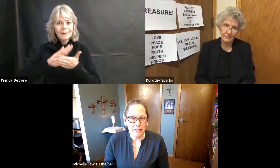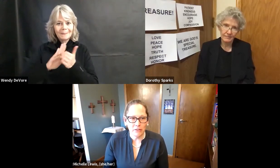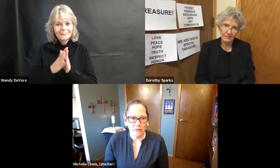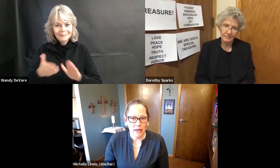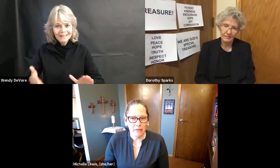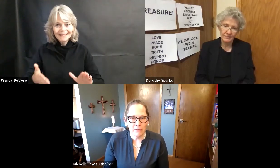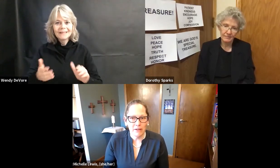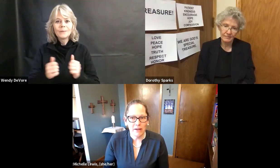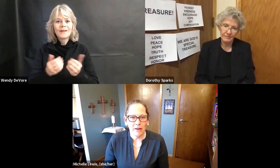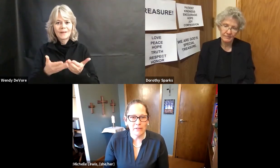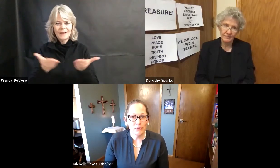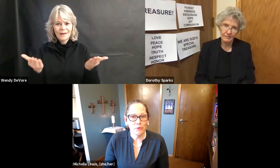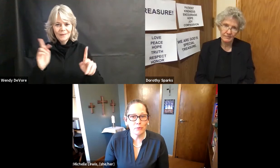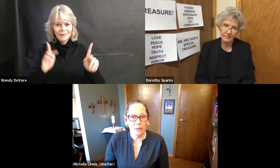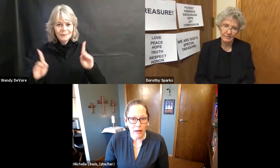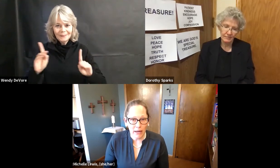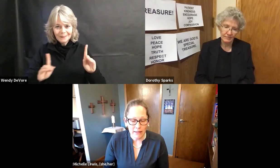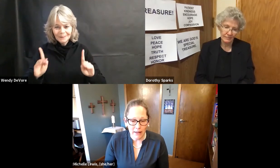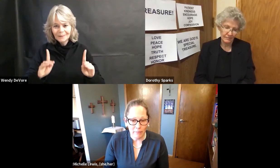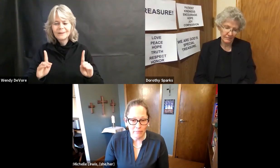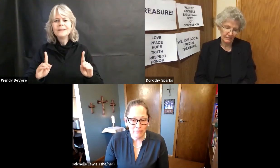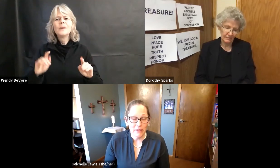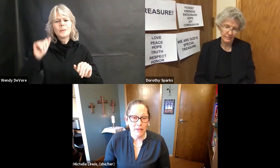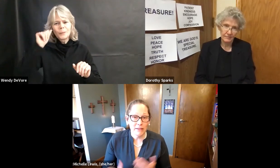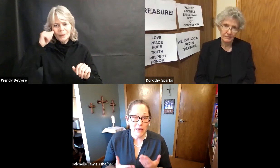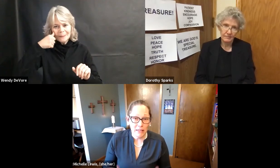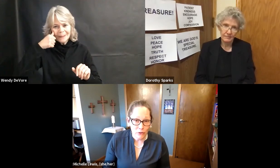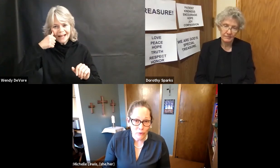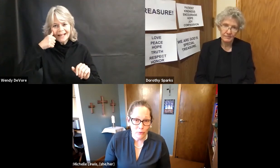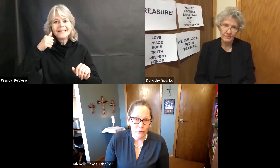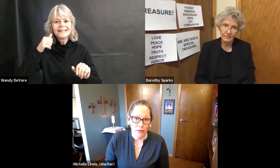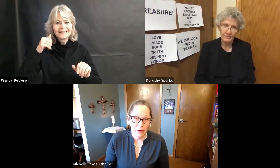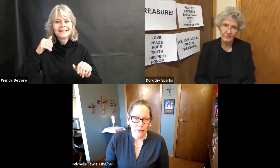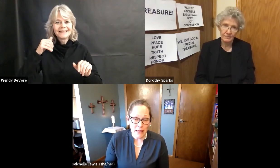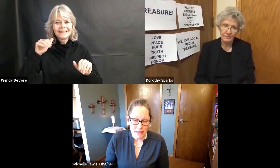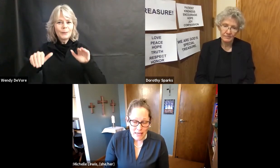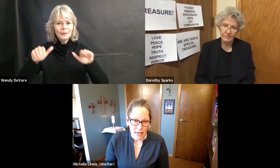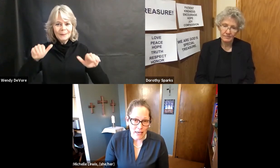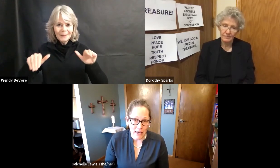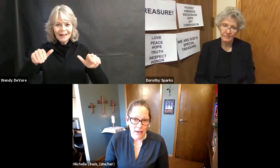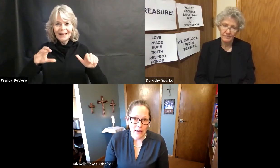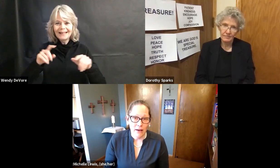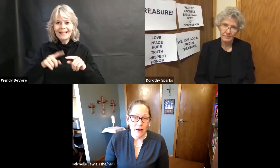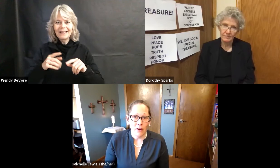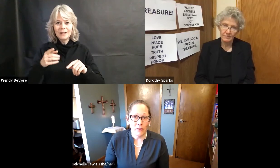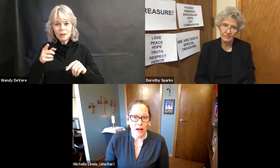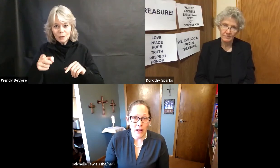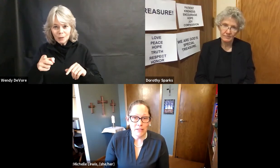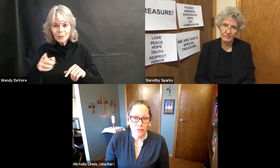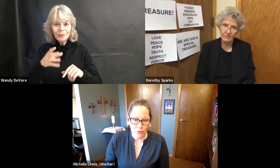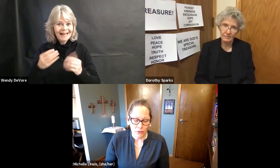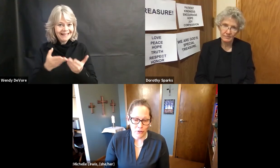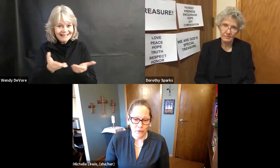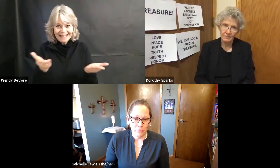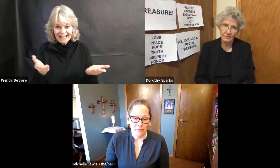others in your life to remind them that you, that they are